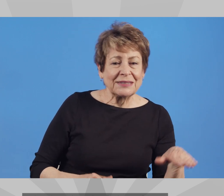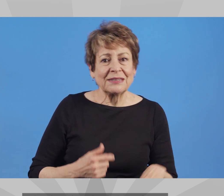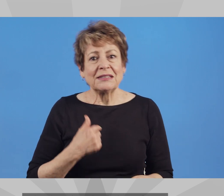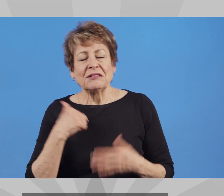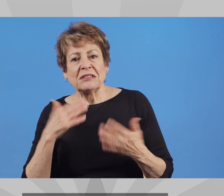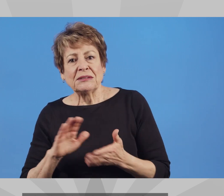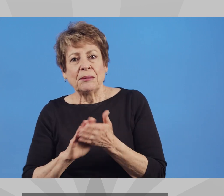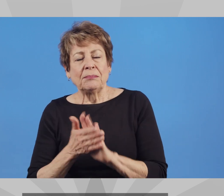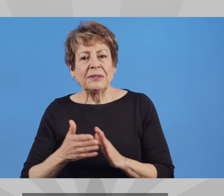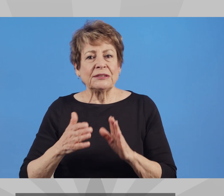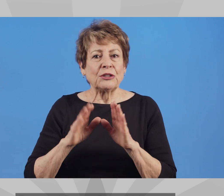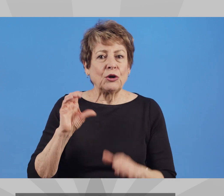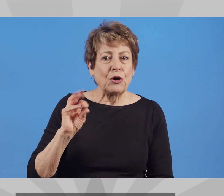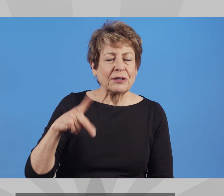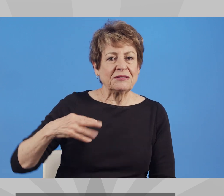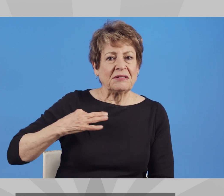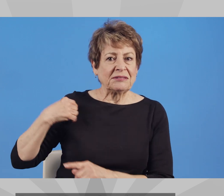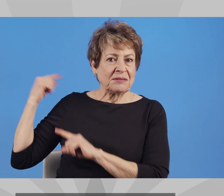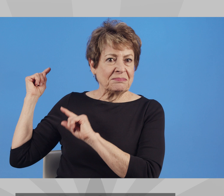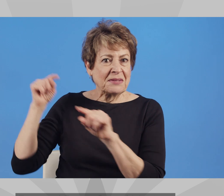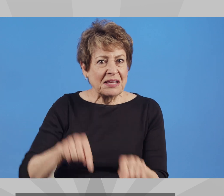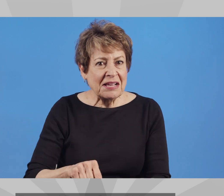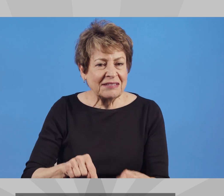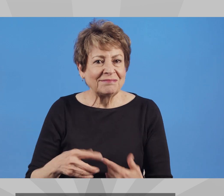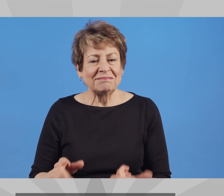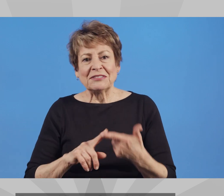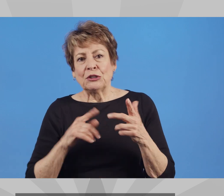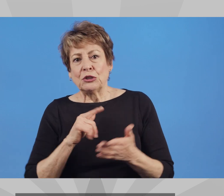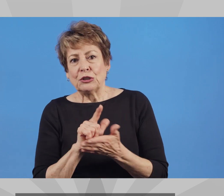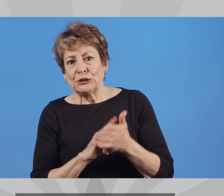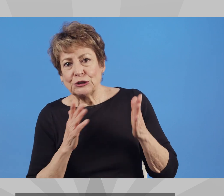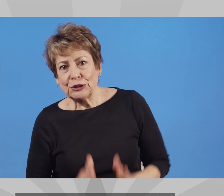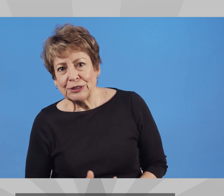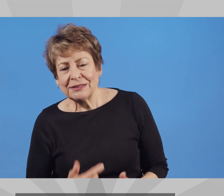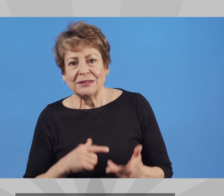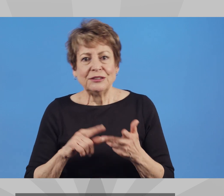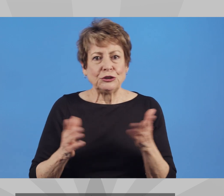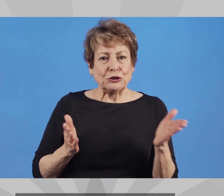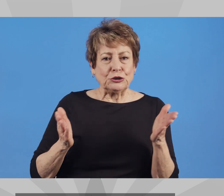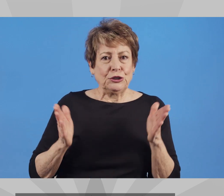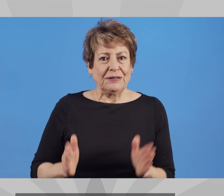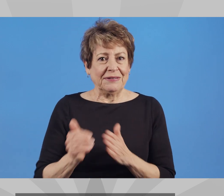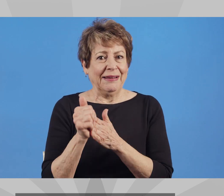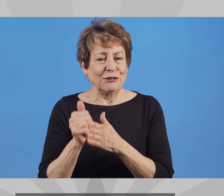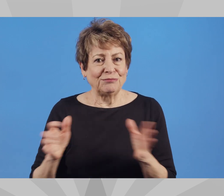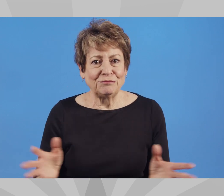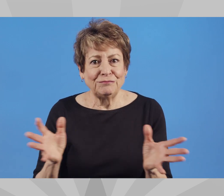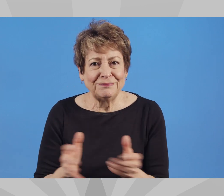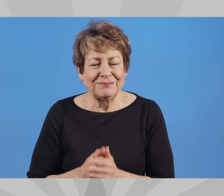father of 2, returned Peace Corps volunteer, an attorney, and a servant